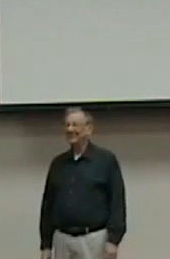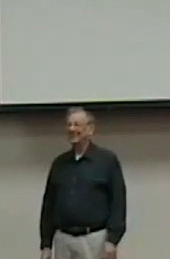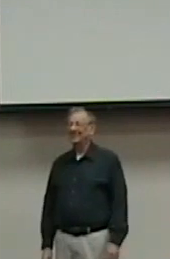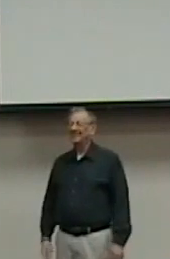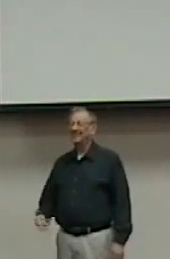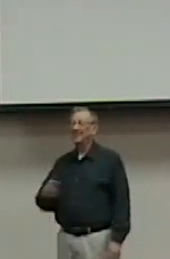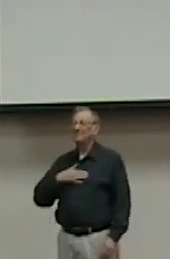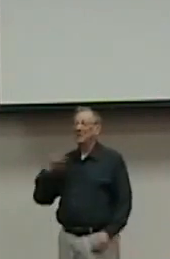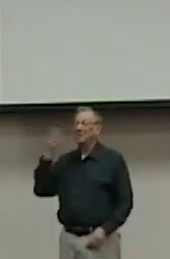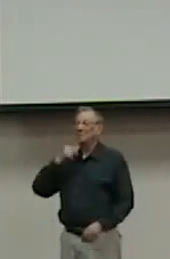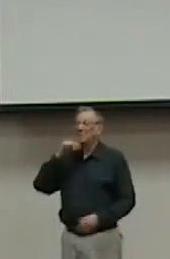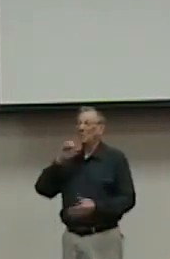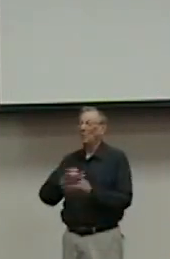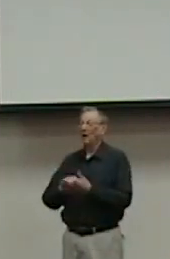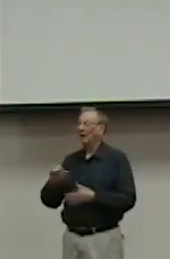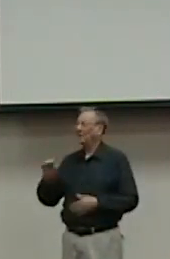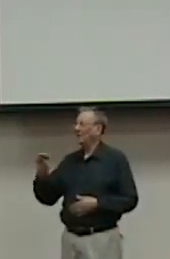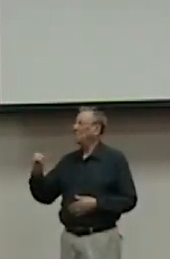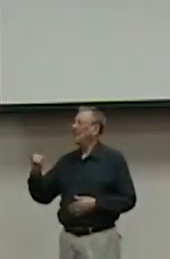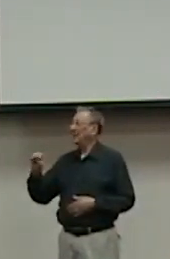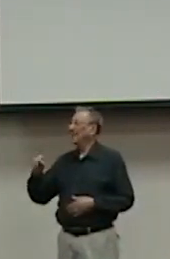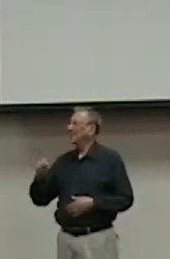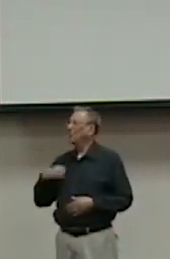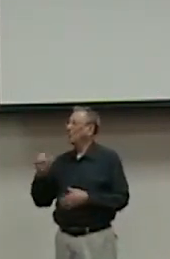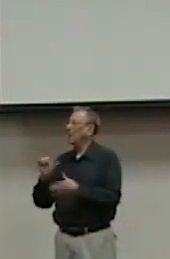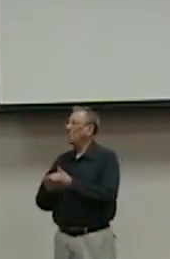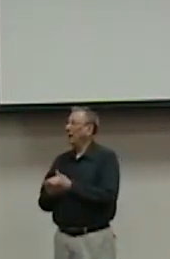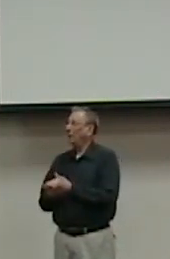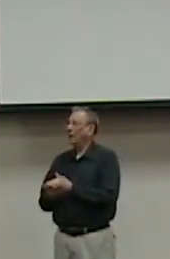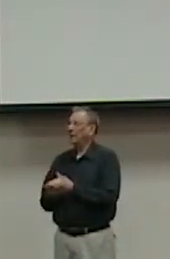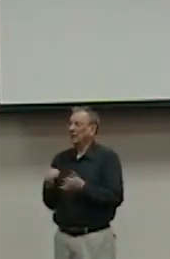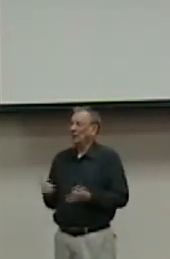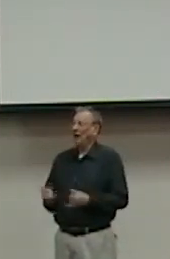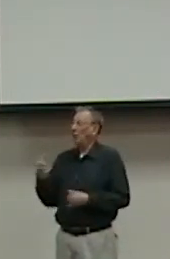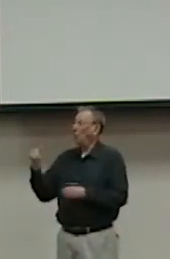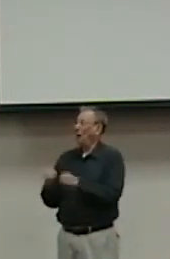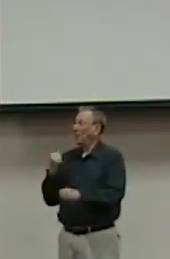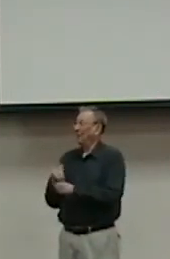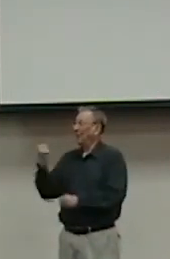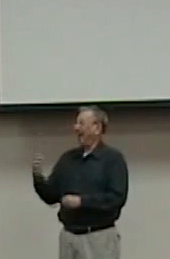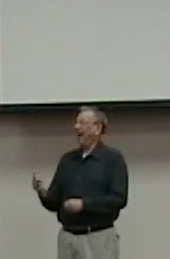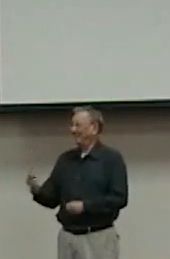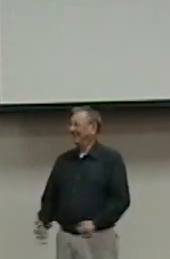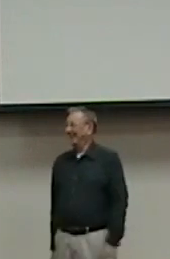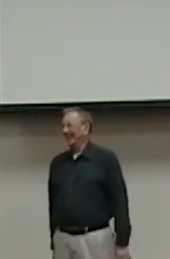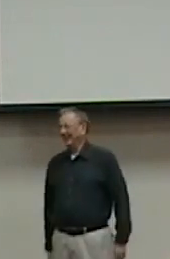This is my beautiful wife, Alyssa. We've been married today a year and